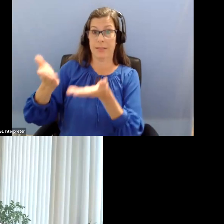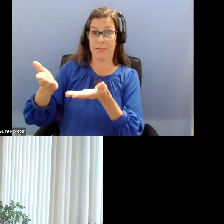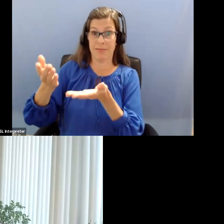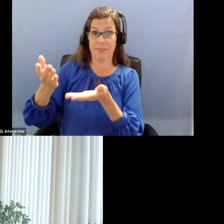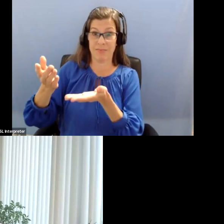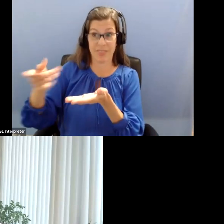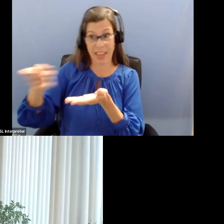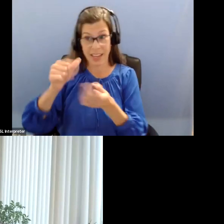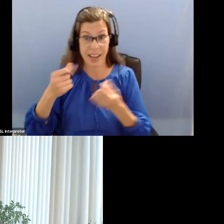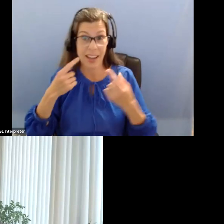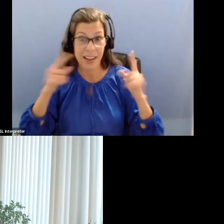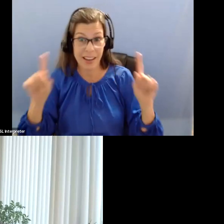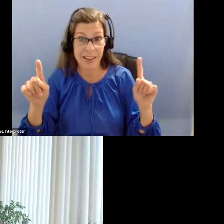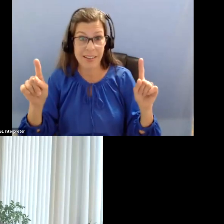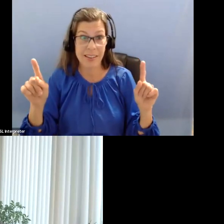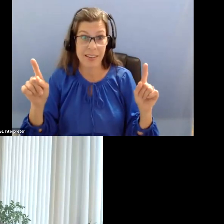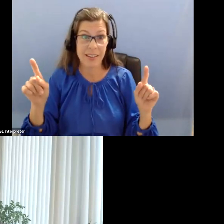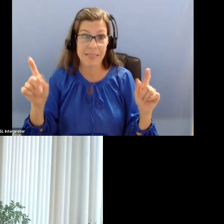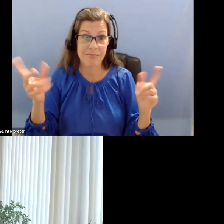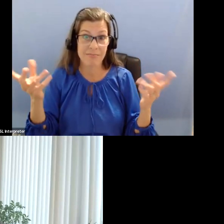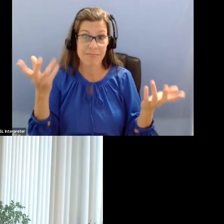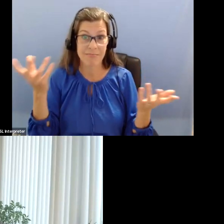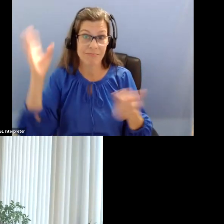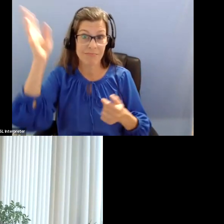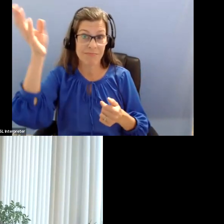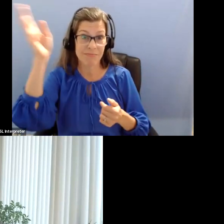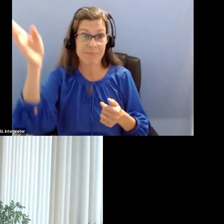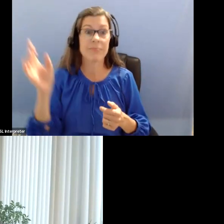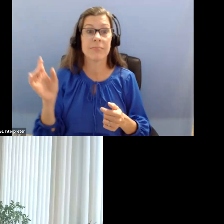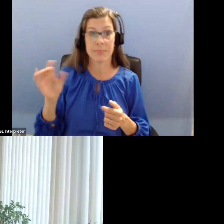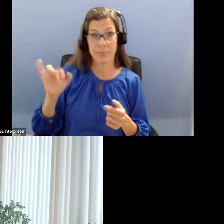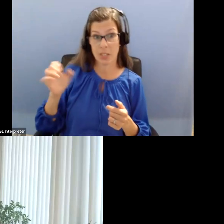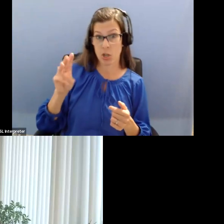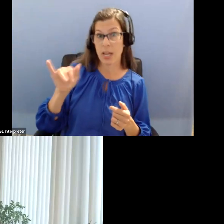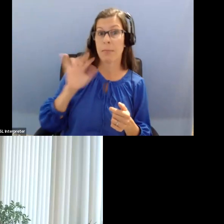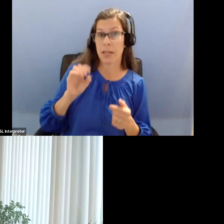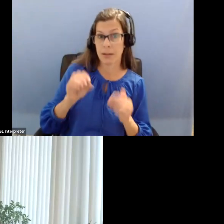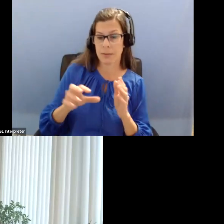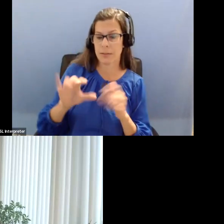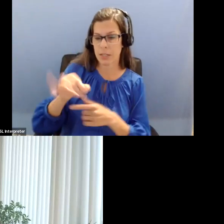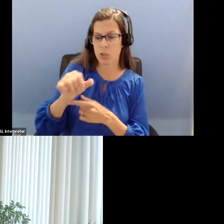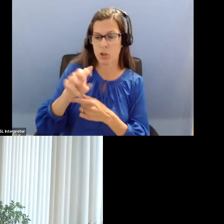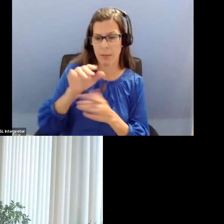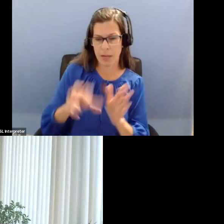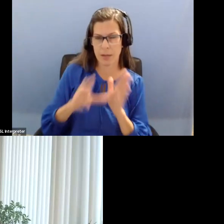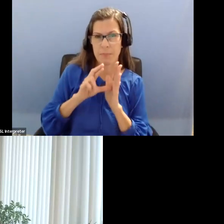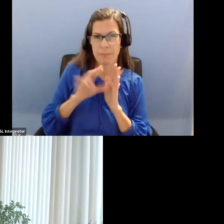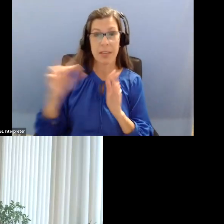way. So if someone's coming in and they're speaking about a topic that we know can be